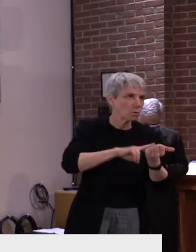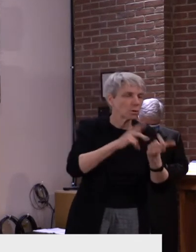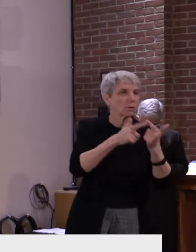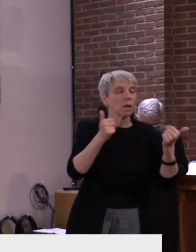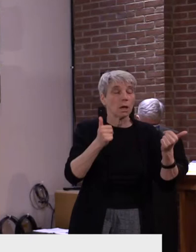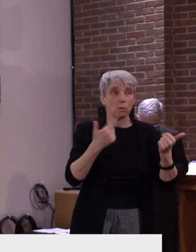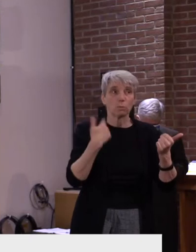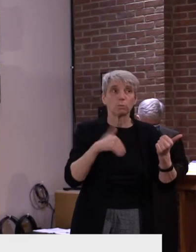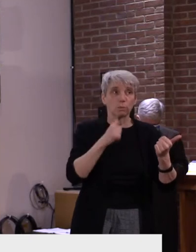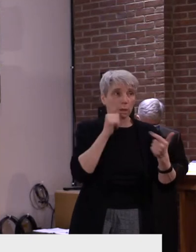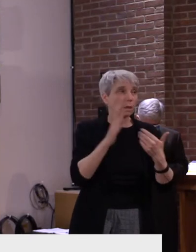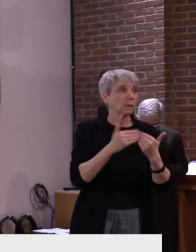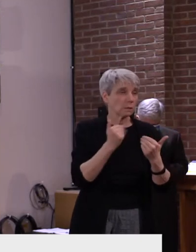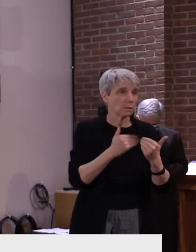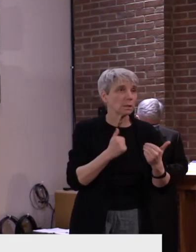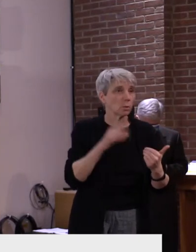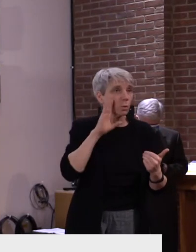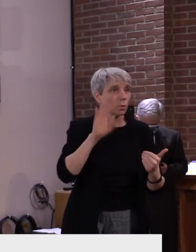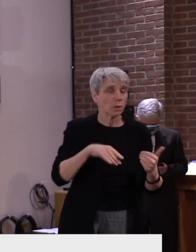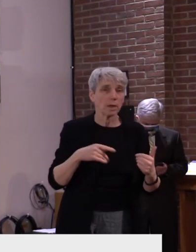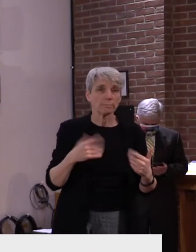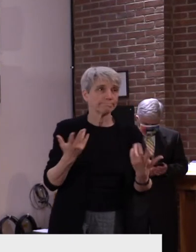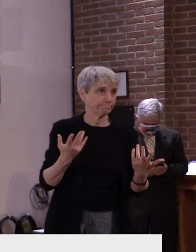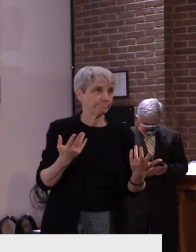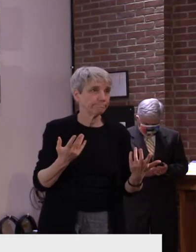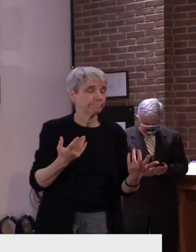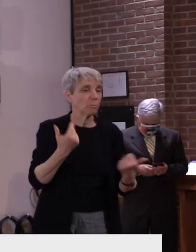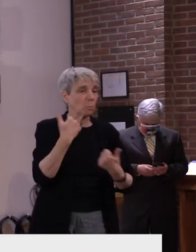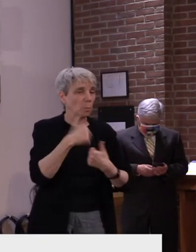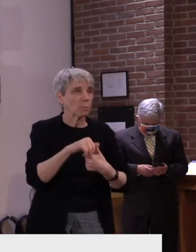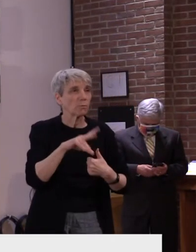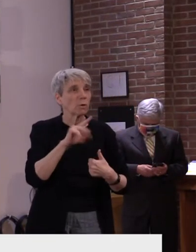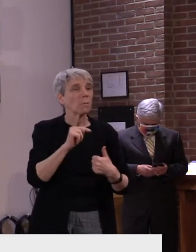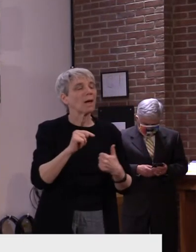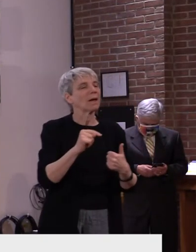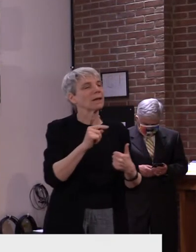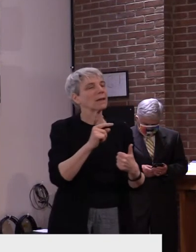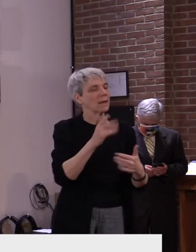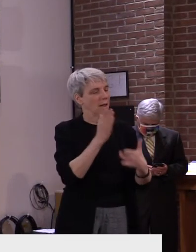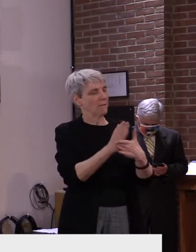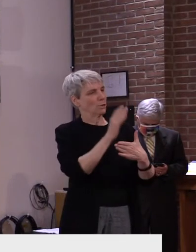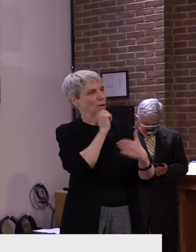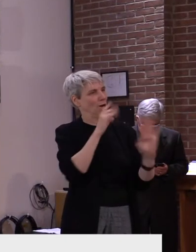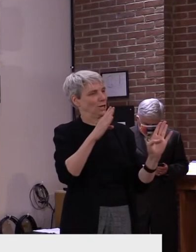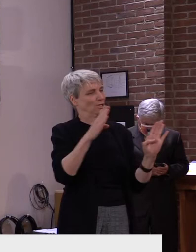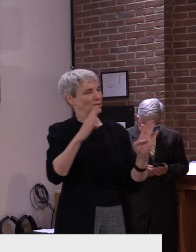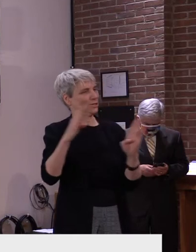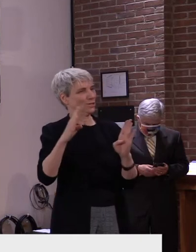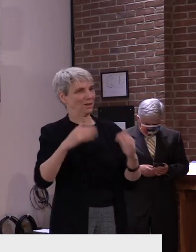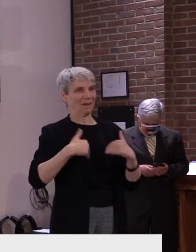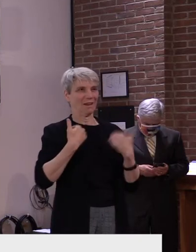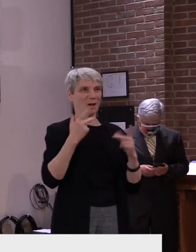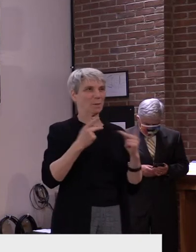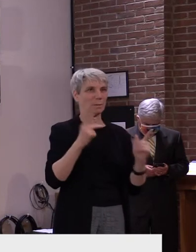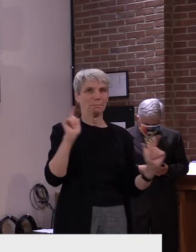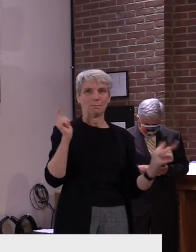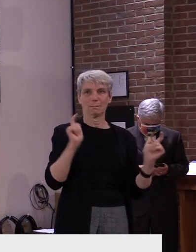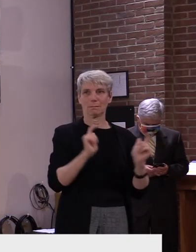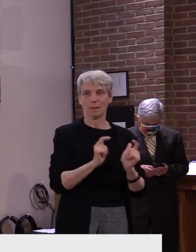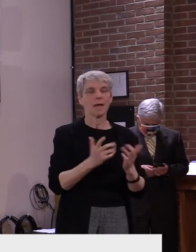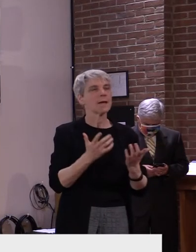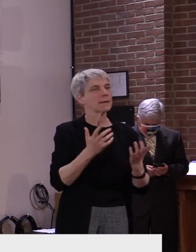and, once again, it's manifest of our larger demographic challenges. But I think, right for now, districts have